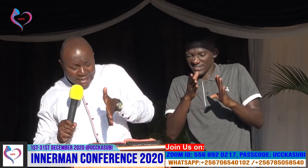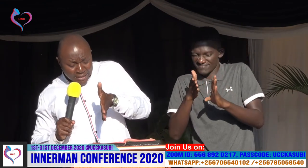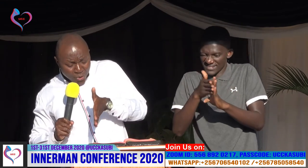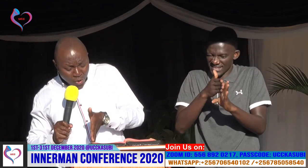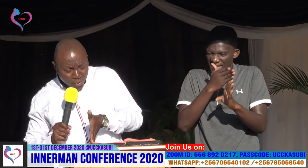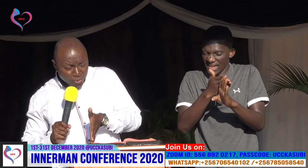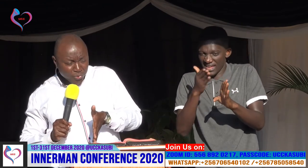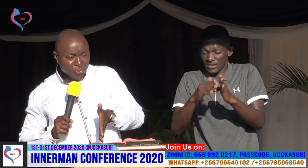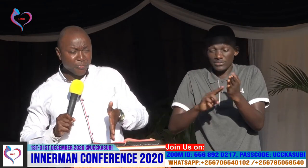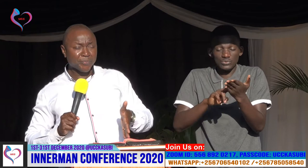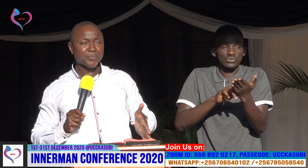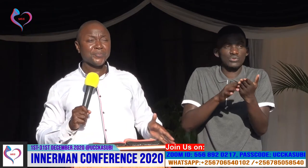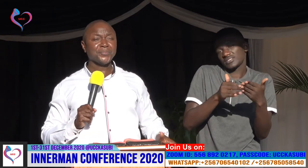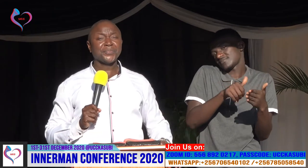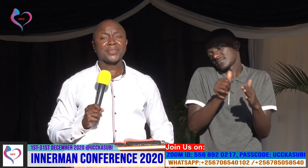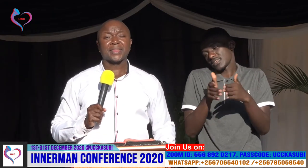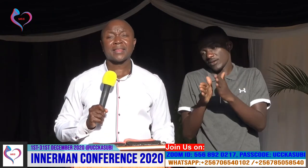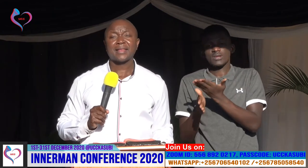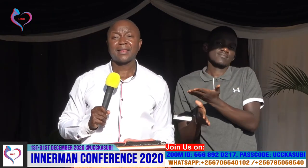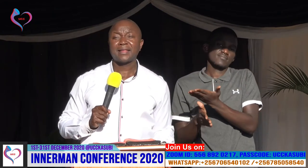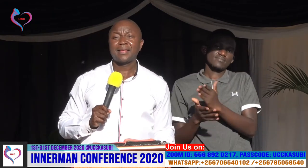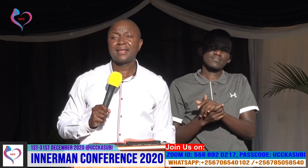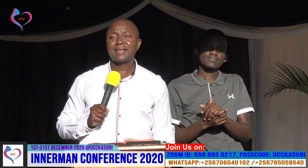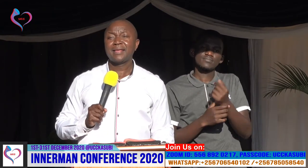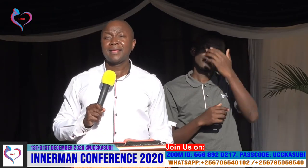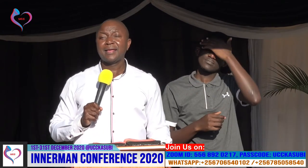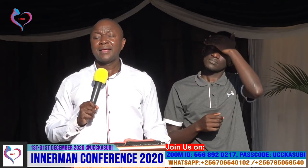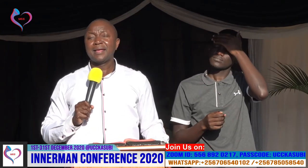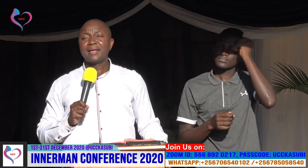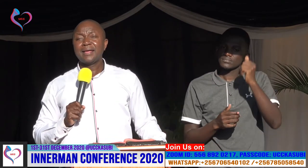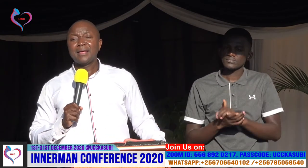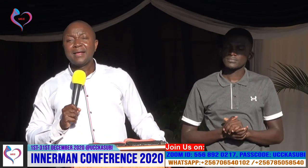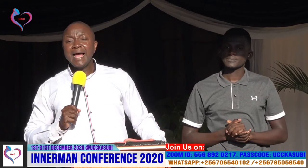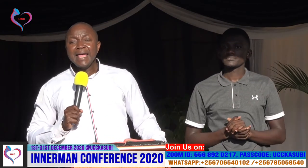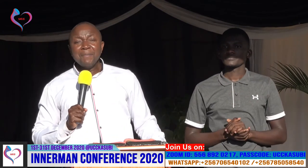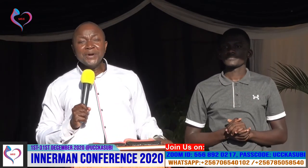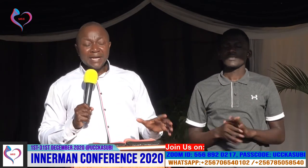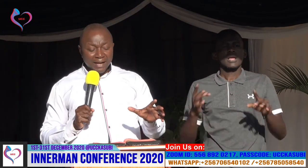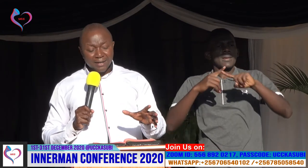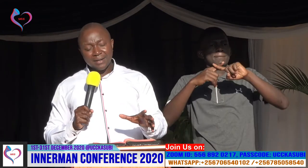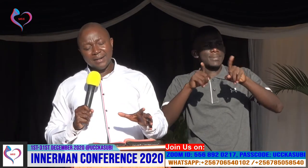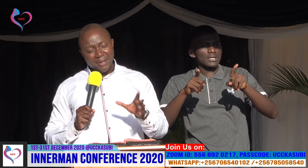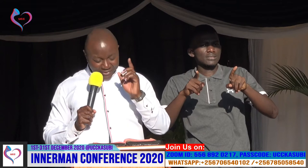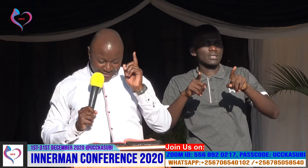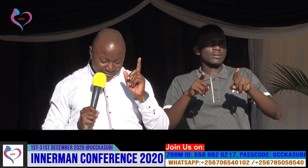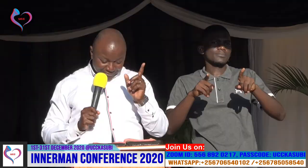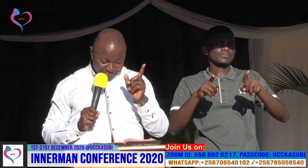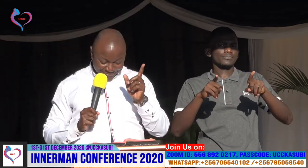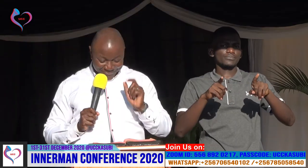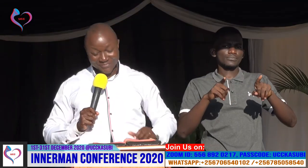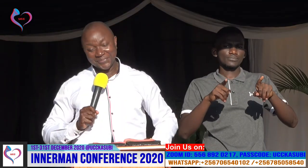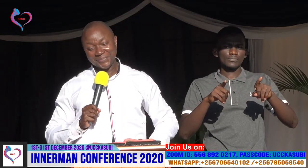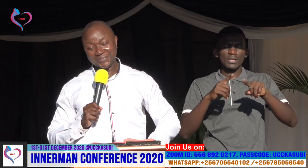And I was meant to speak about pastors, but the Spirit led me to go through this. Let me say